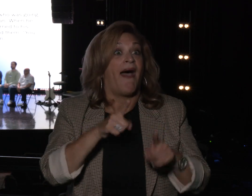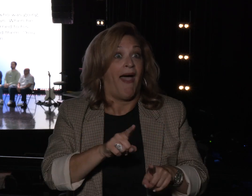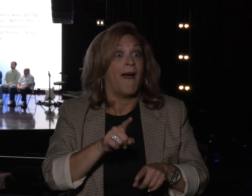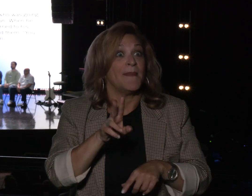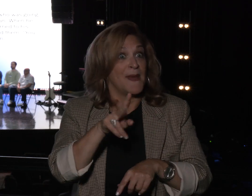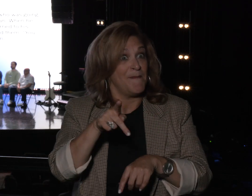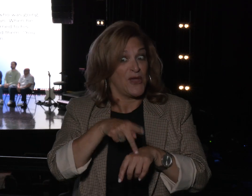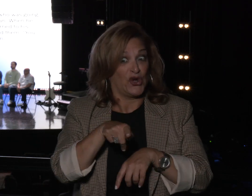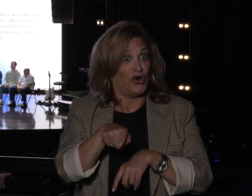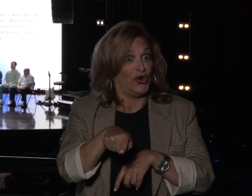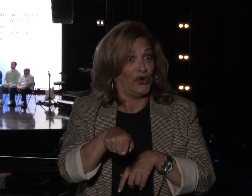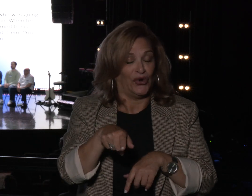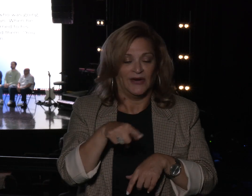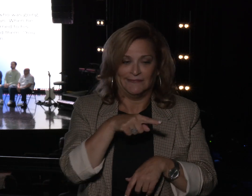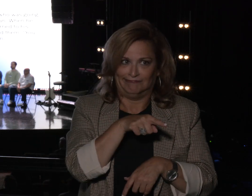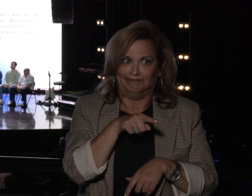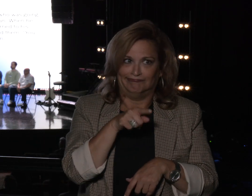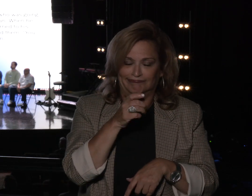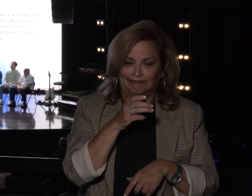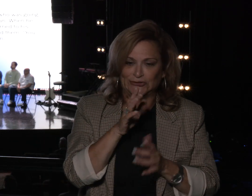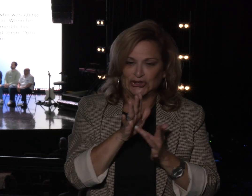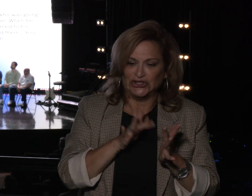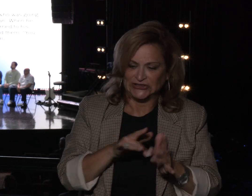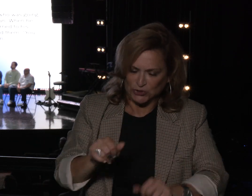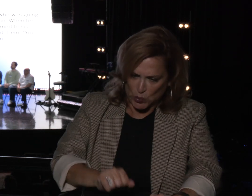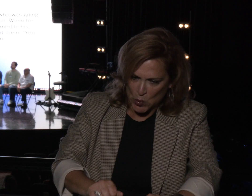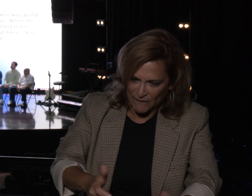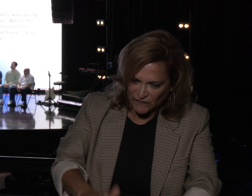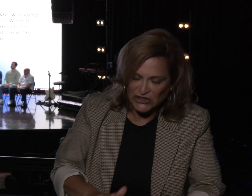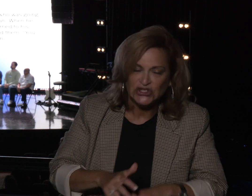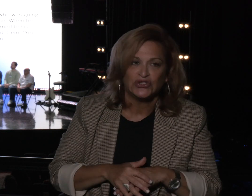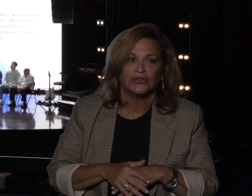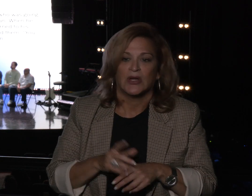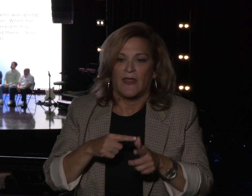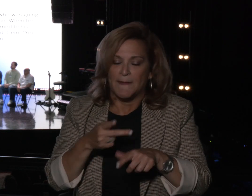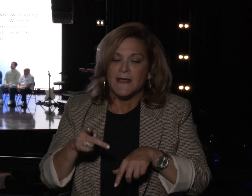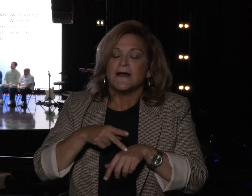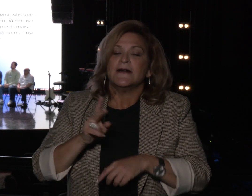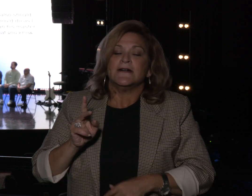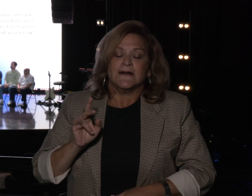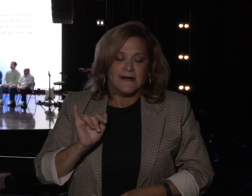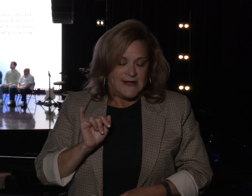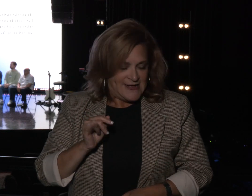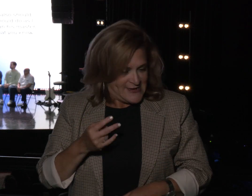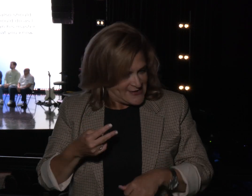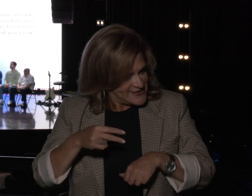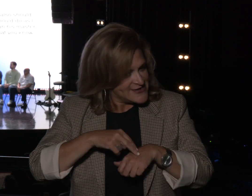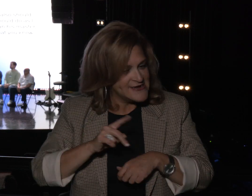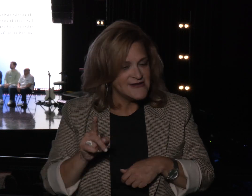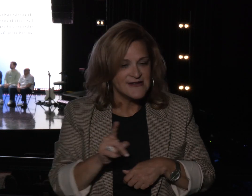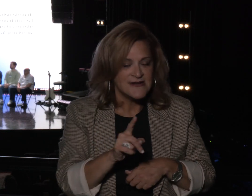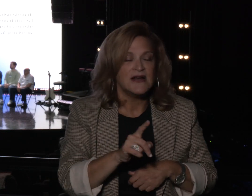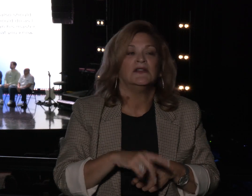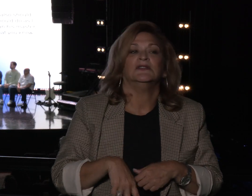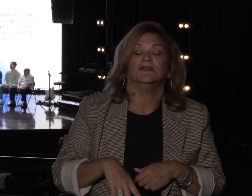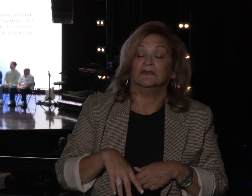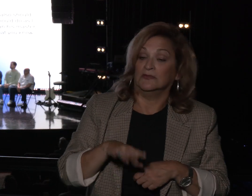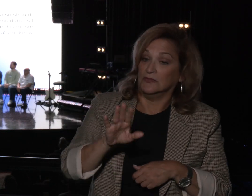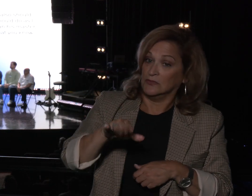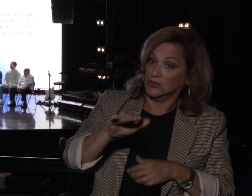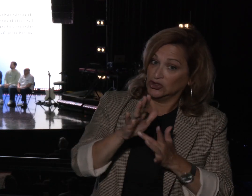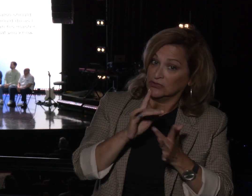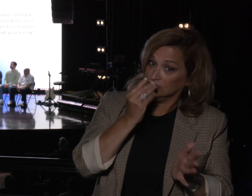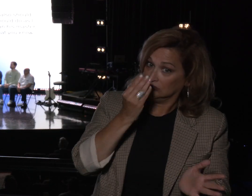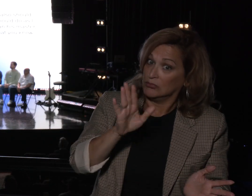have done for you?" he asked them. "You call me teacher and Lord, and rightly so, for that is what I am. Now that I, your Lord and teacher, have washed your feet, you also